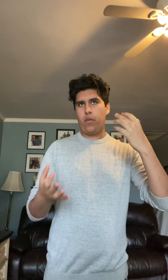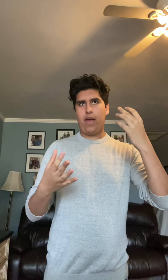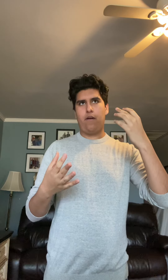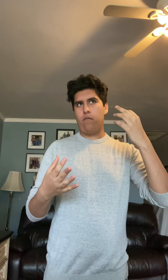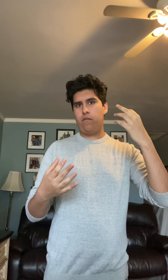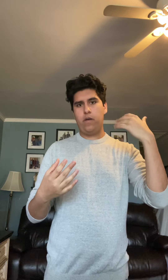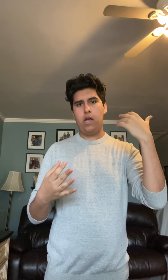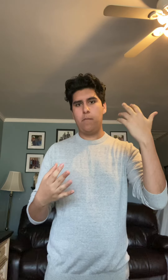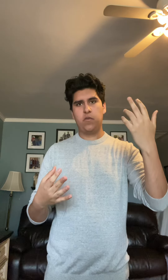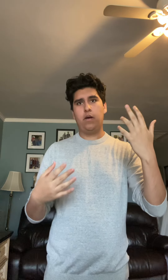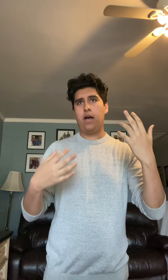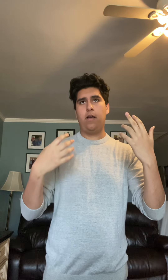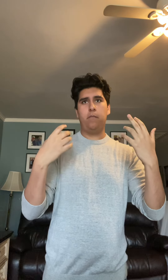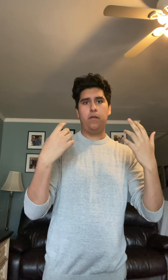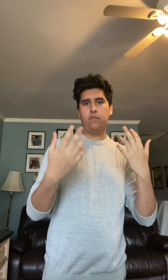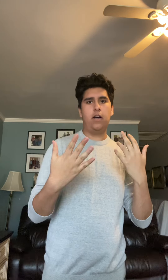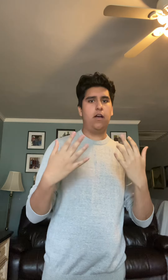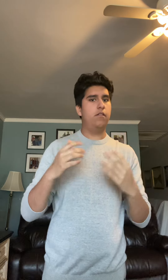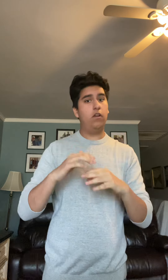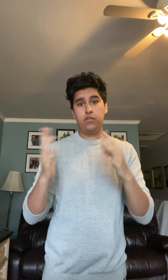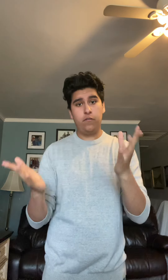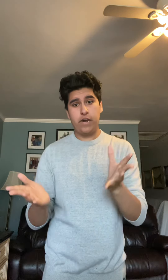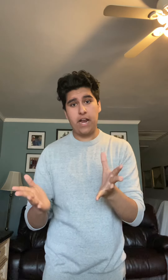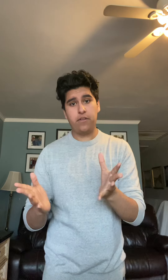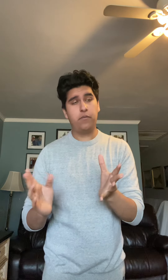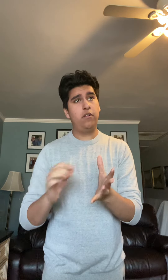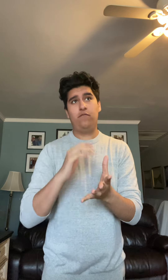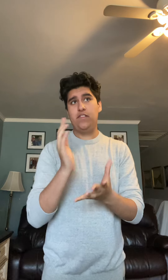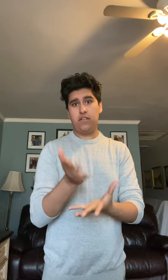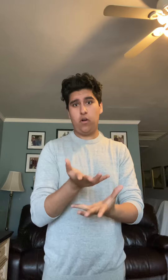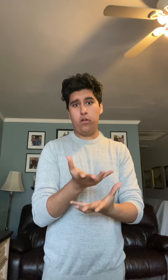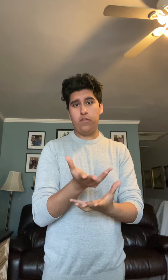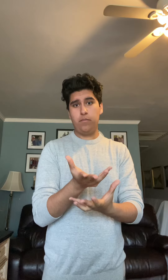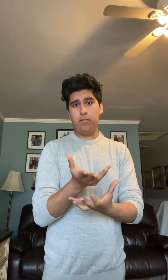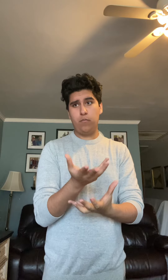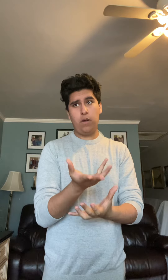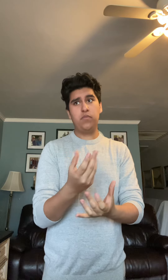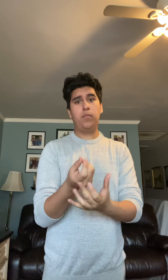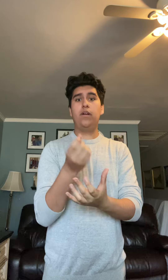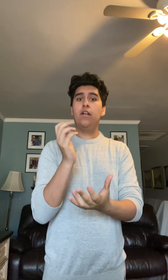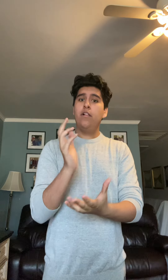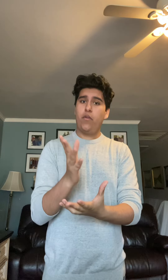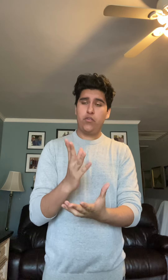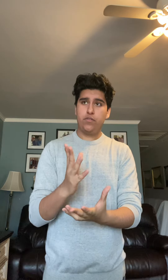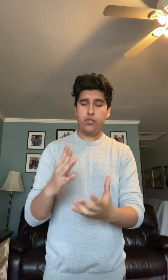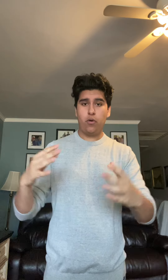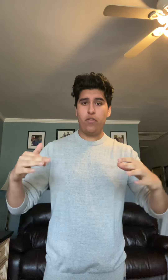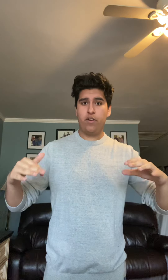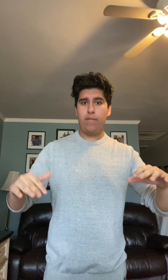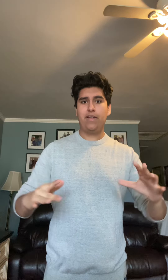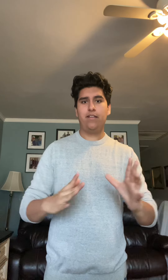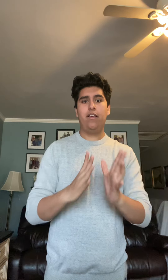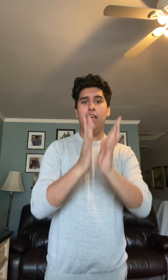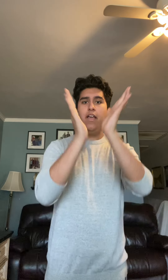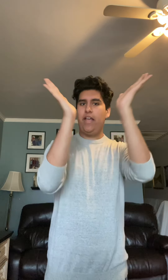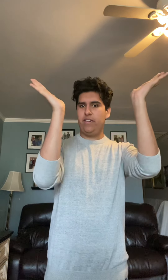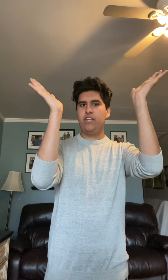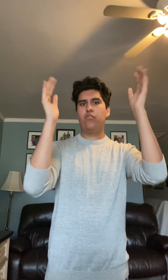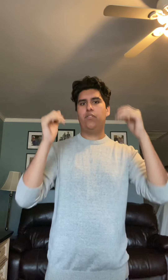have Muspelheim, Niflheim. It's all very accurate. We don't visit all of the realms, but they're shown there depicted in Yggdrasil, the